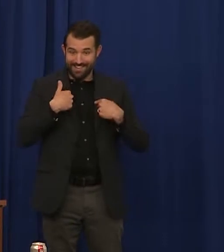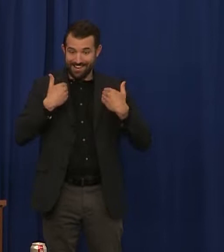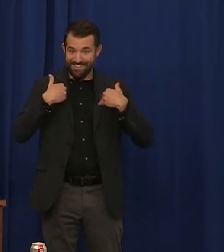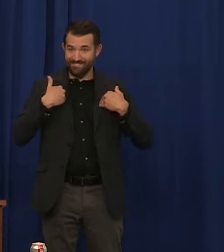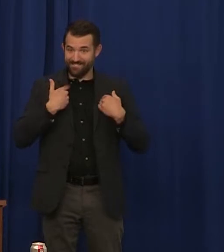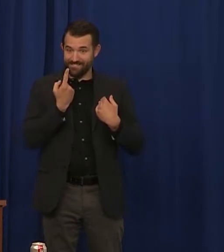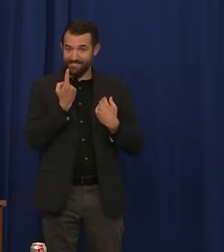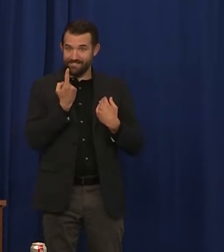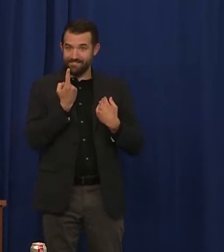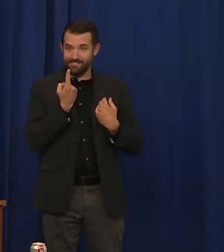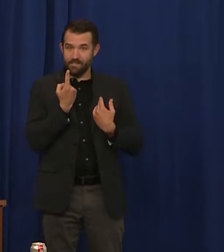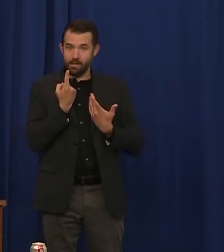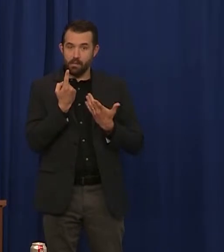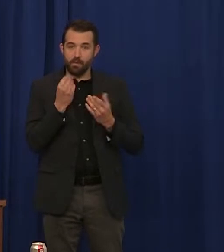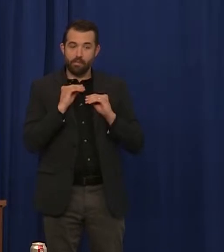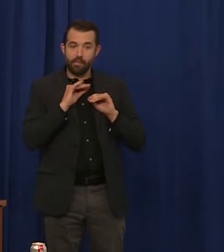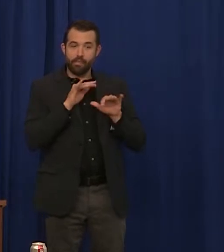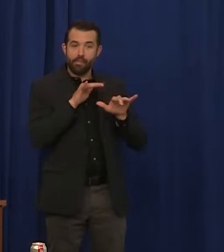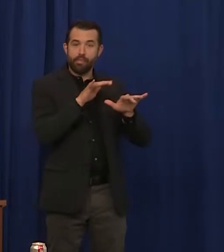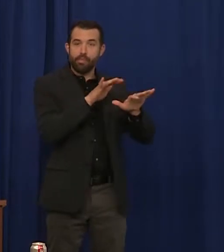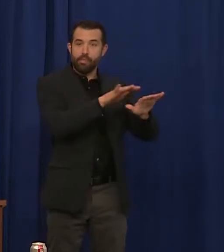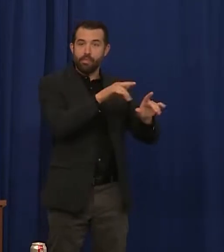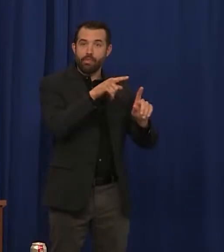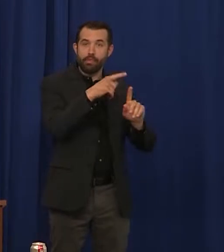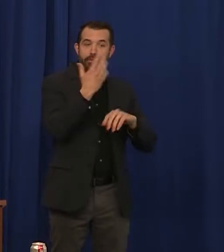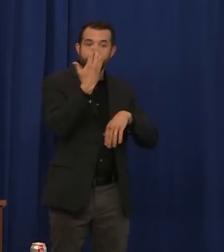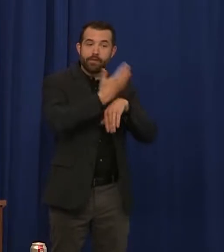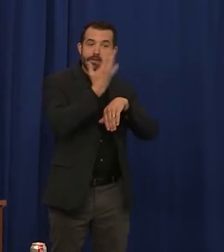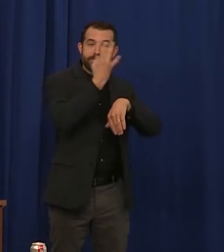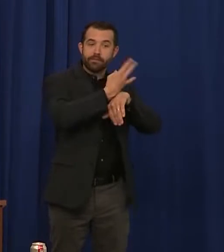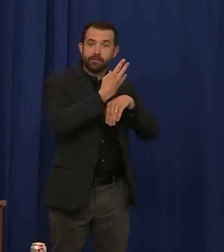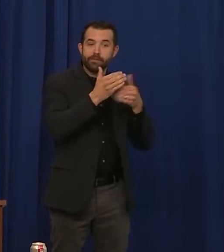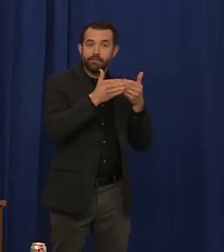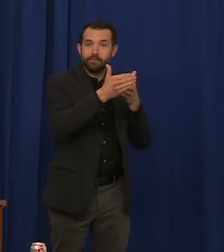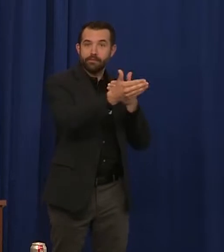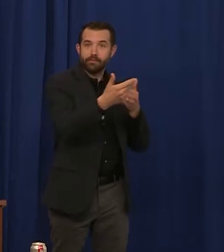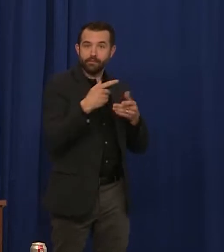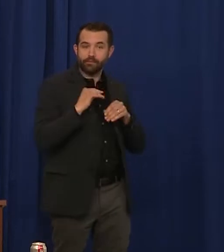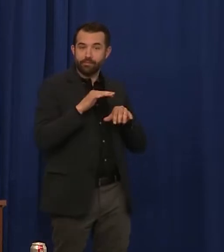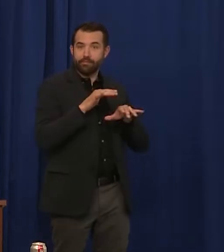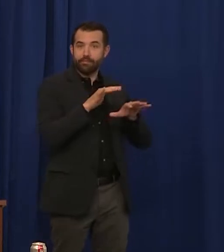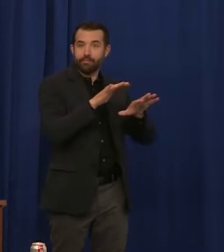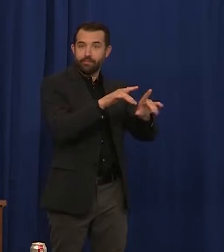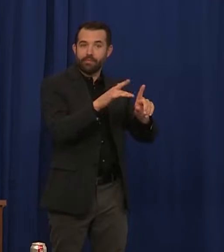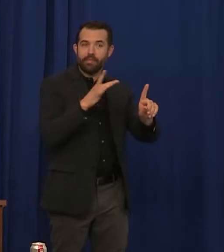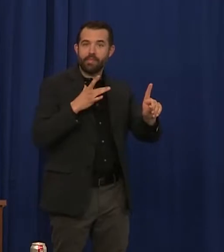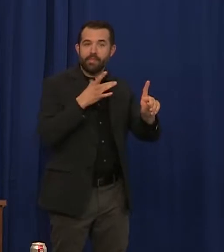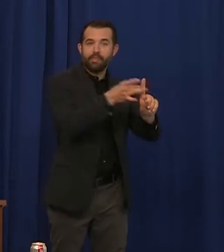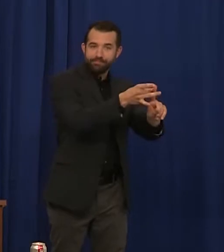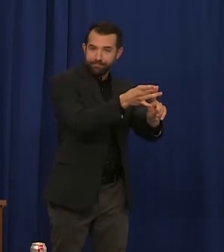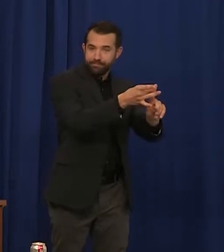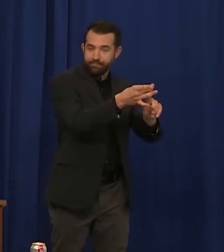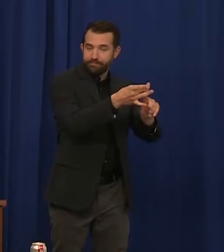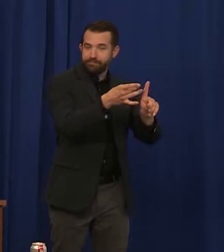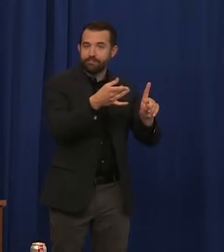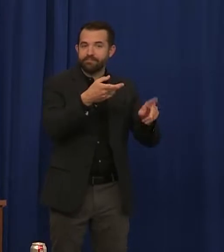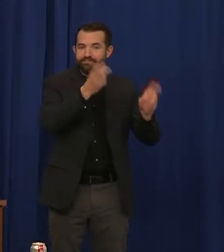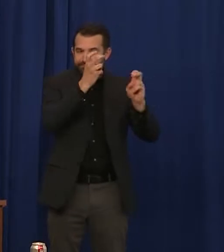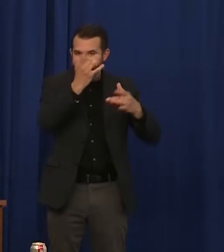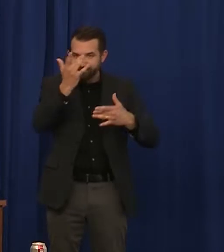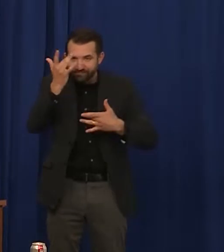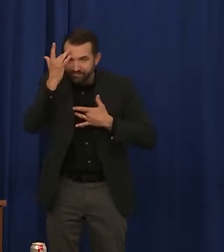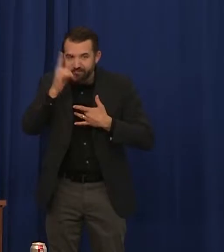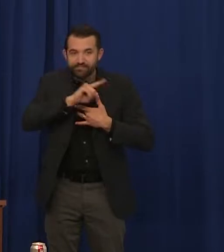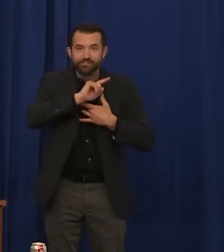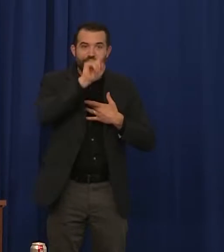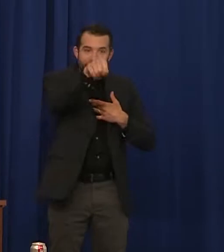7 days were to start developing symptoms and go to the physician, and if the doctor were to say,